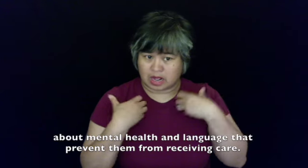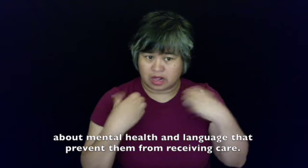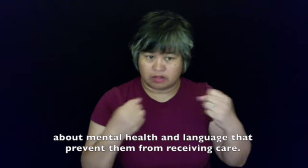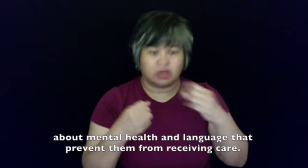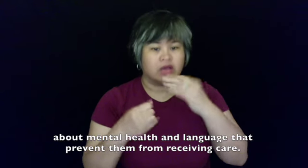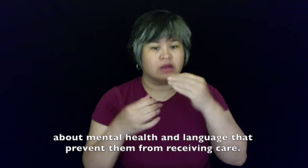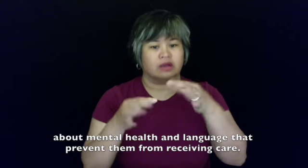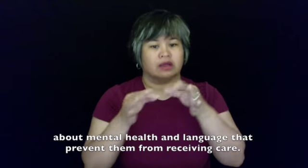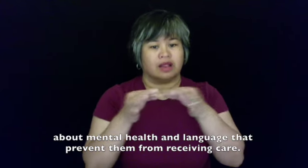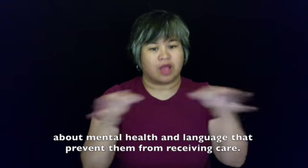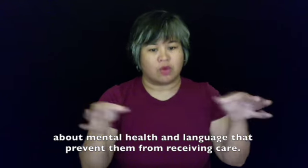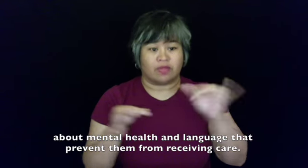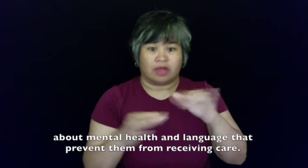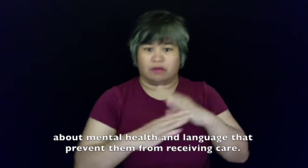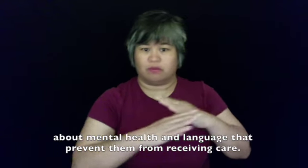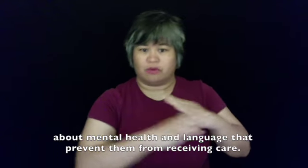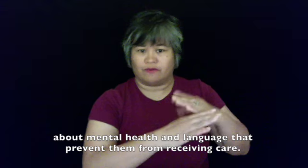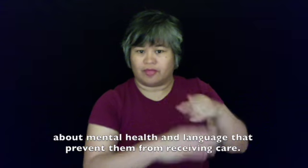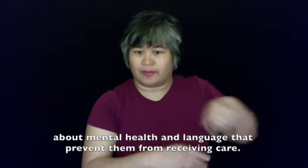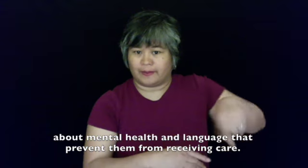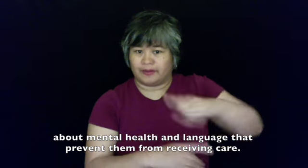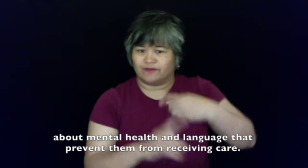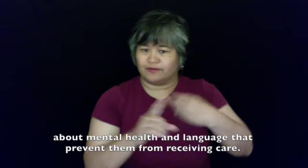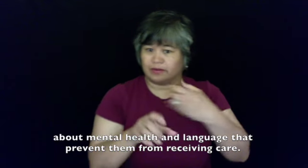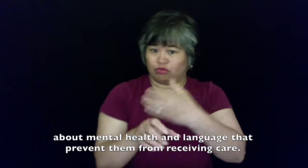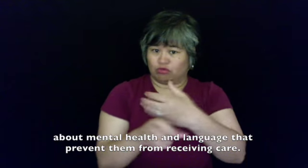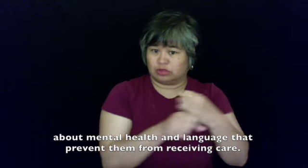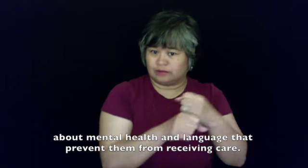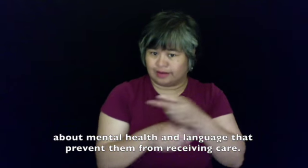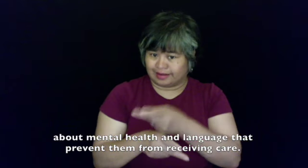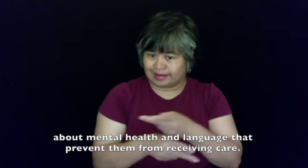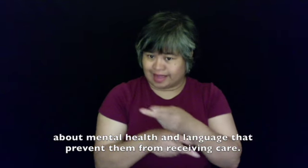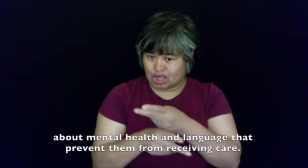about mental health and language that prevent them from receiving care.